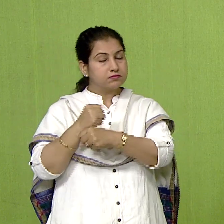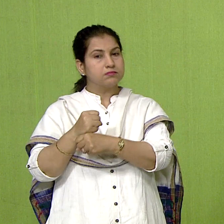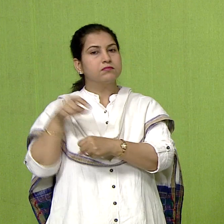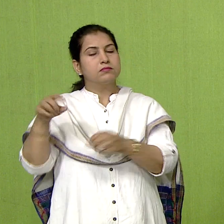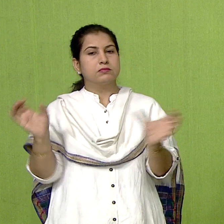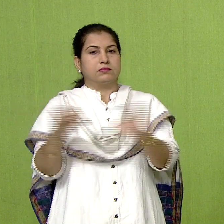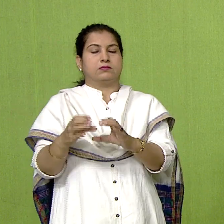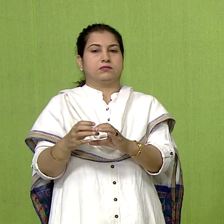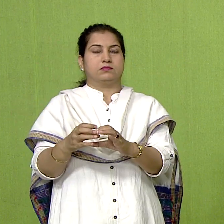educated Indians.